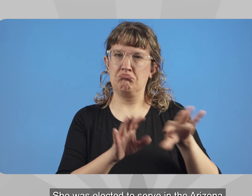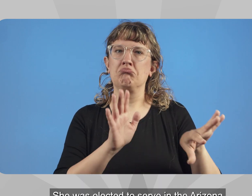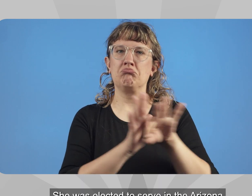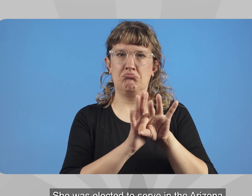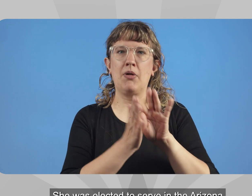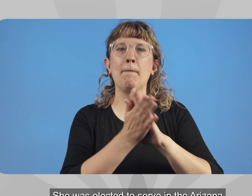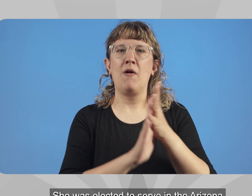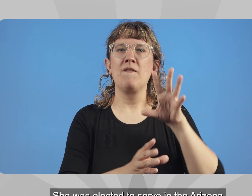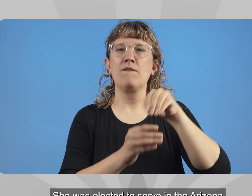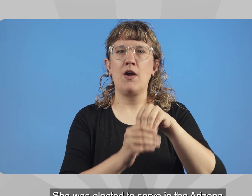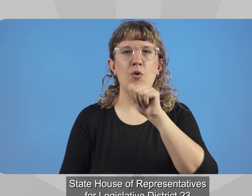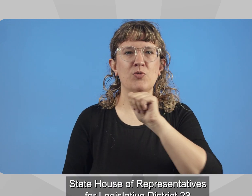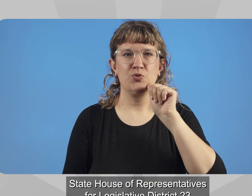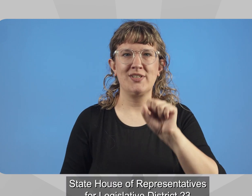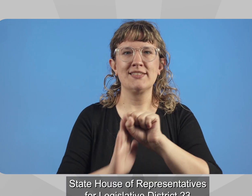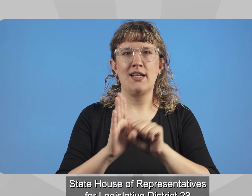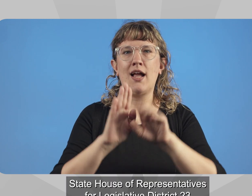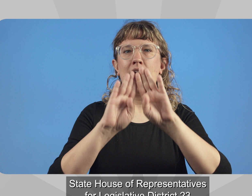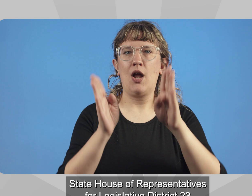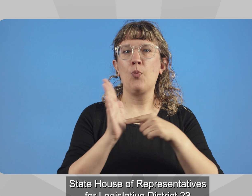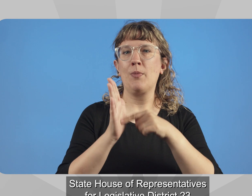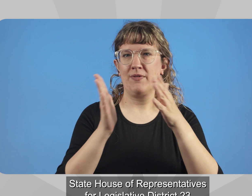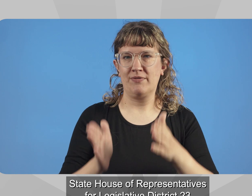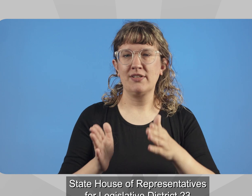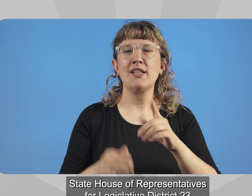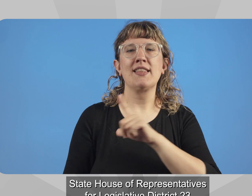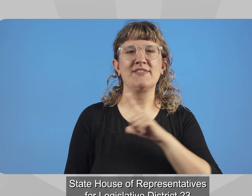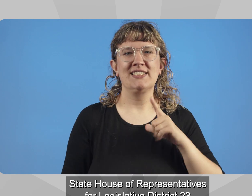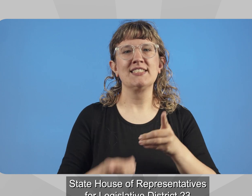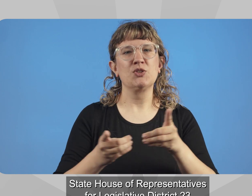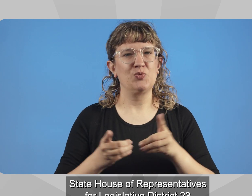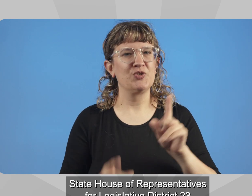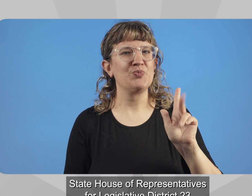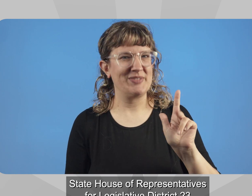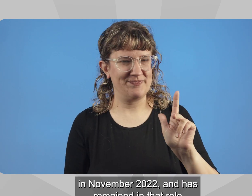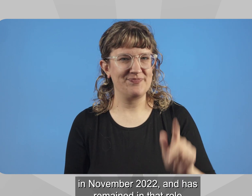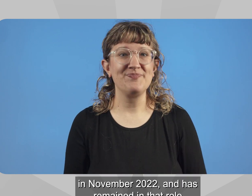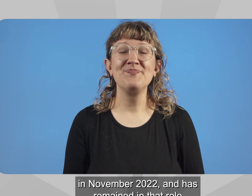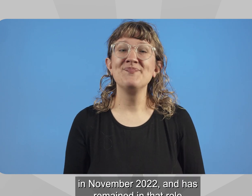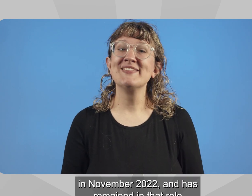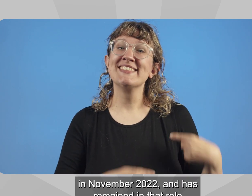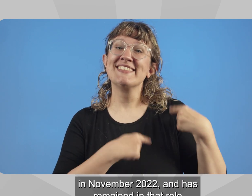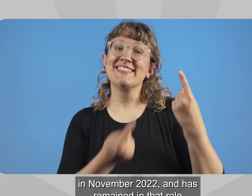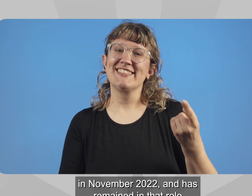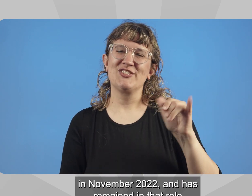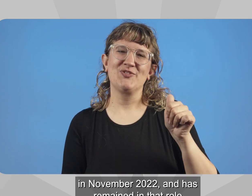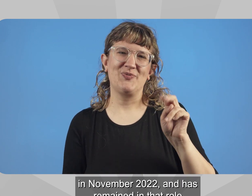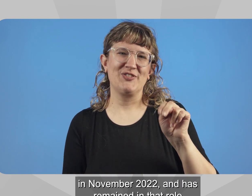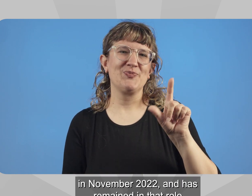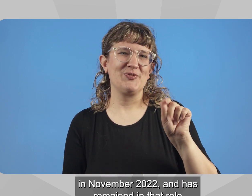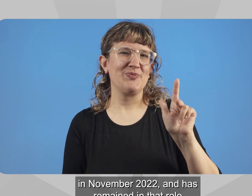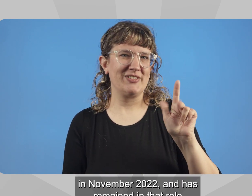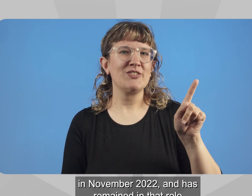She was elected to serve in the Arizona State House of Representatives for Legislative District 23 in November 22 and